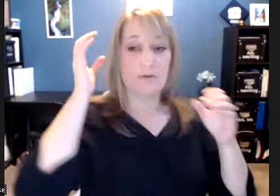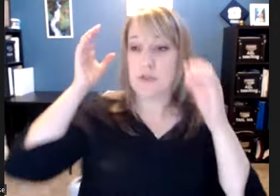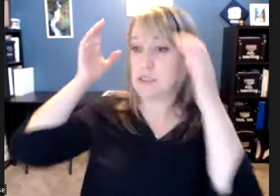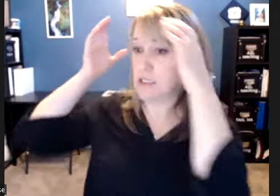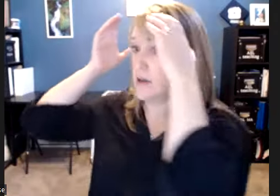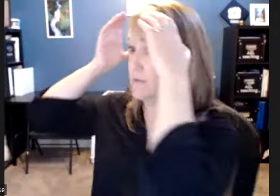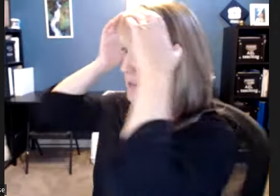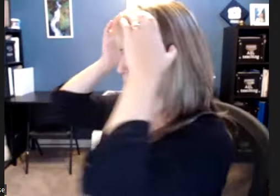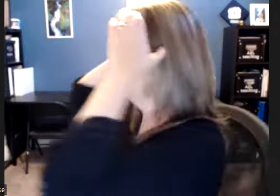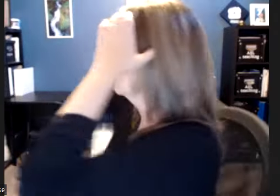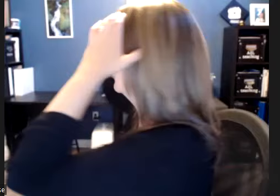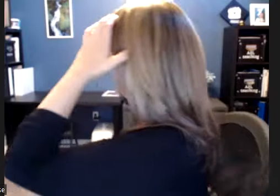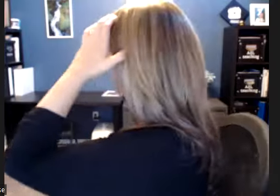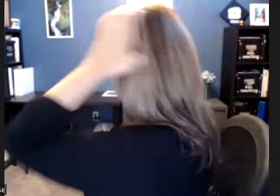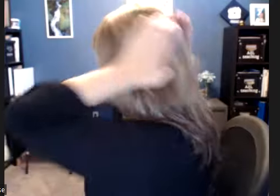You can see that from here.